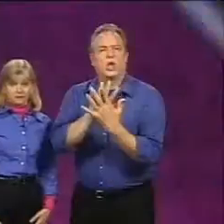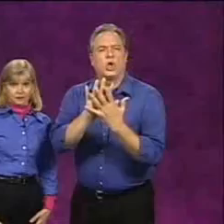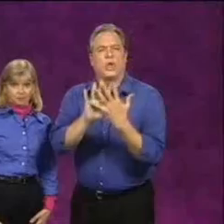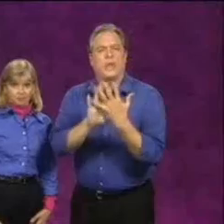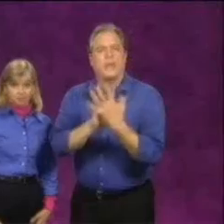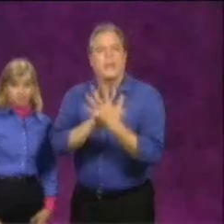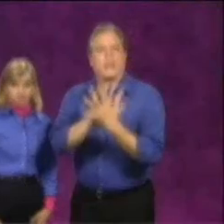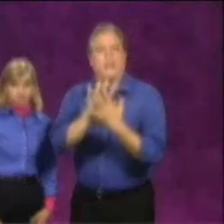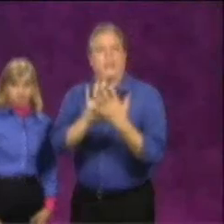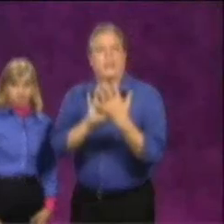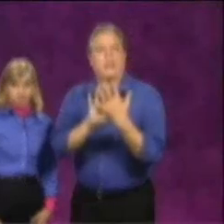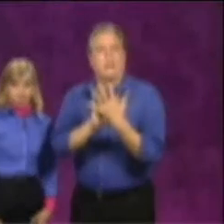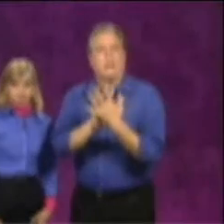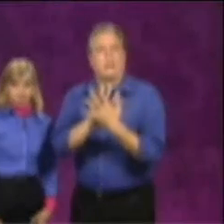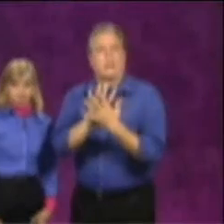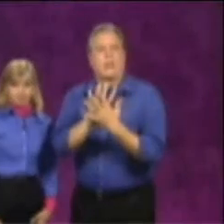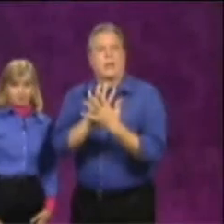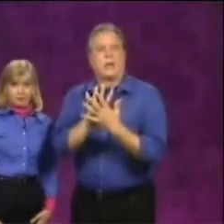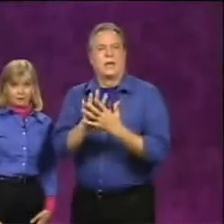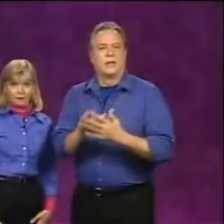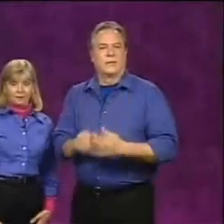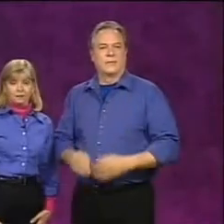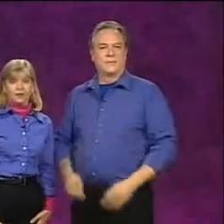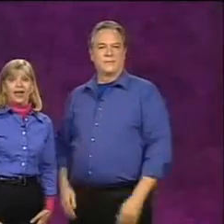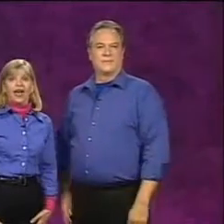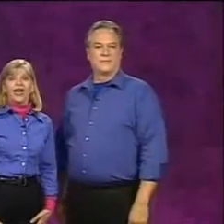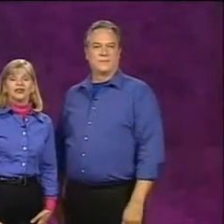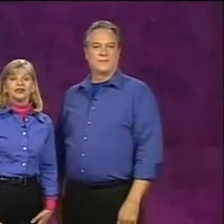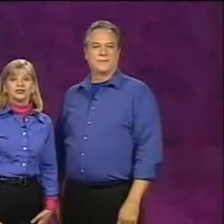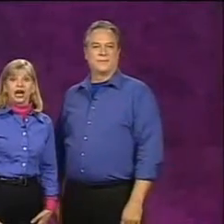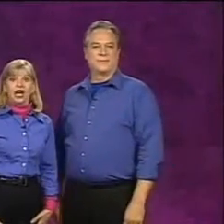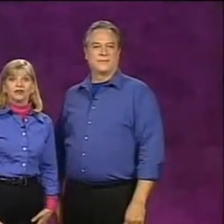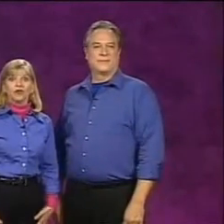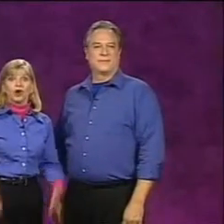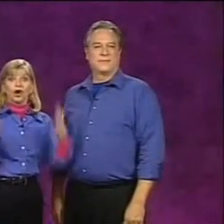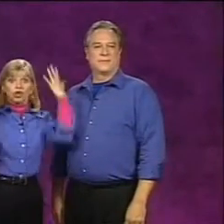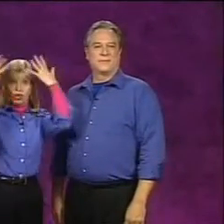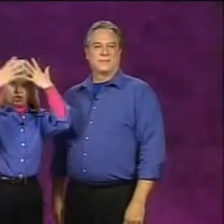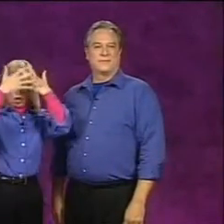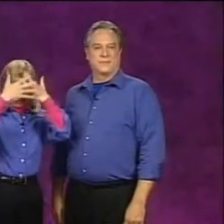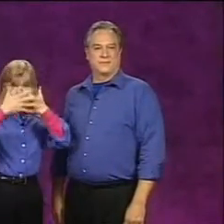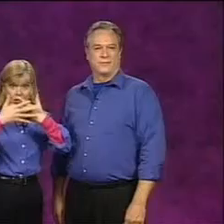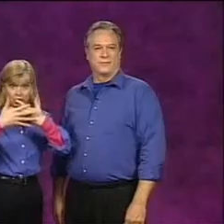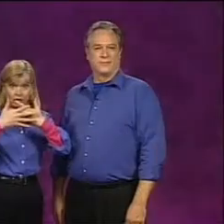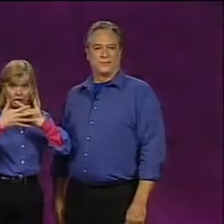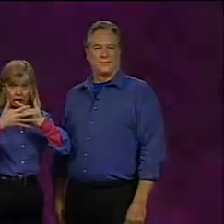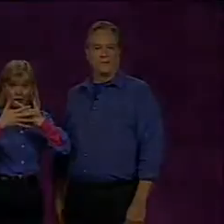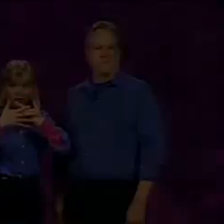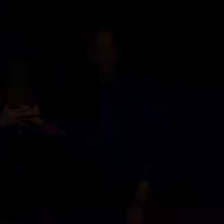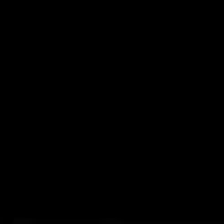In Lesson 8, we showed you that lots of signs for characteristics, like blurry and dark, look just like the characteristics they